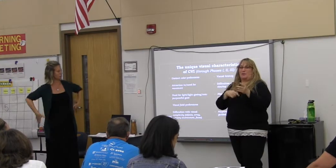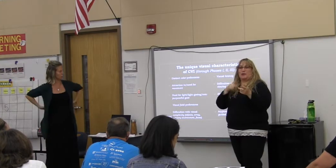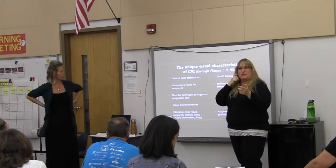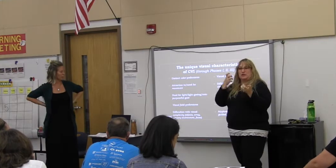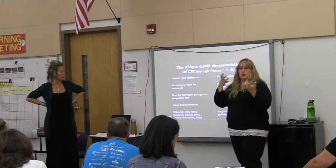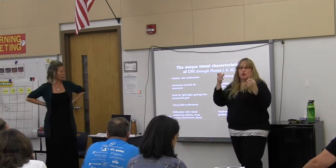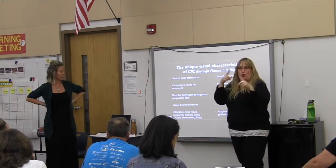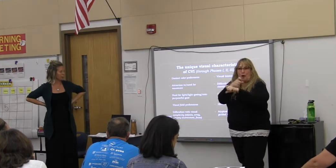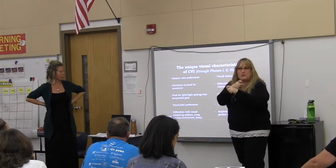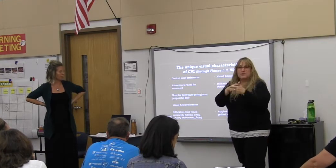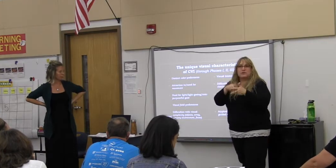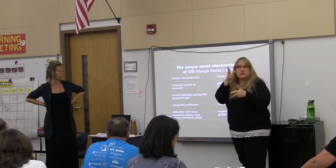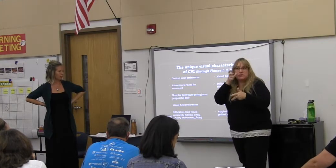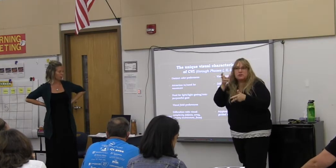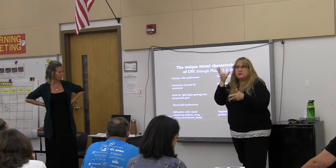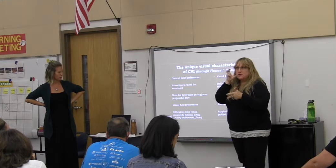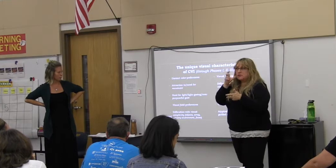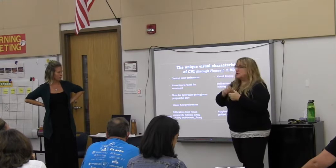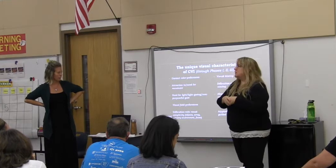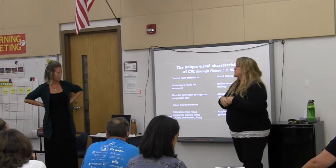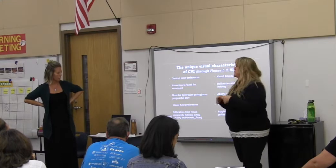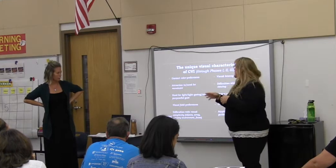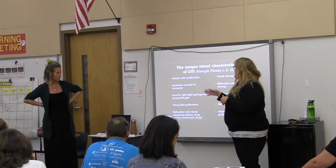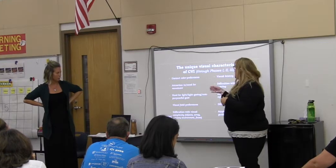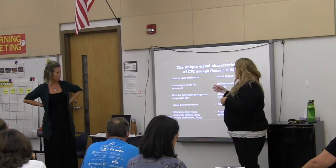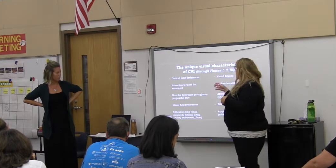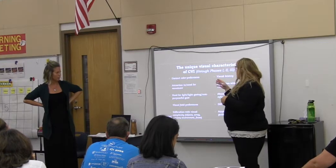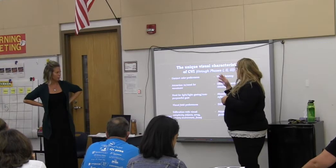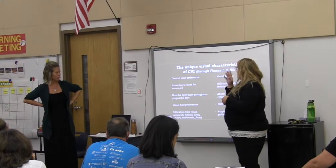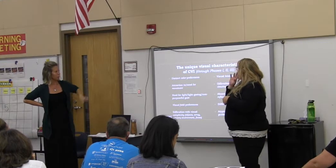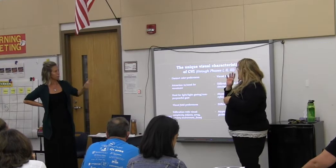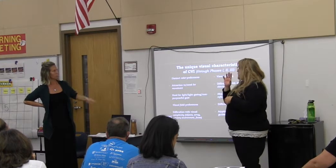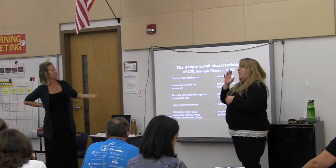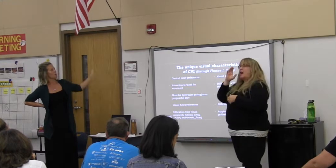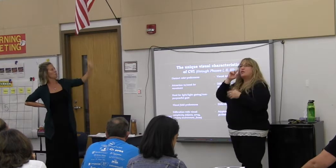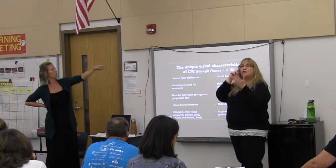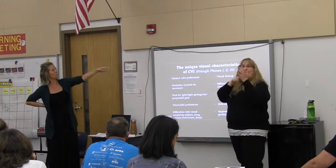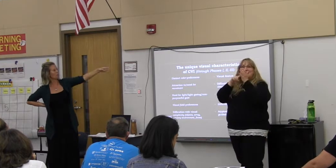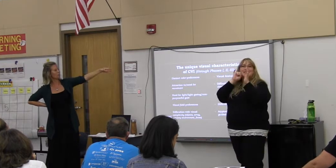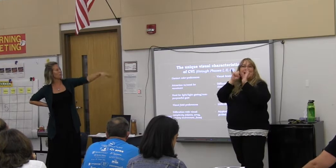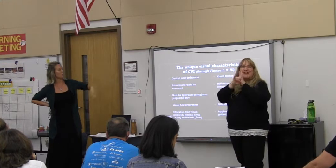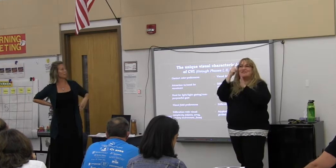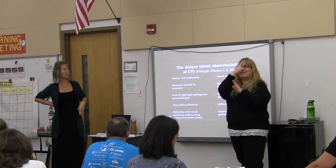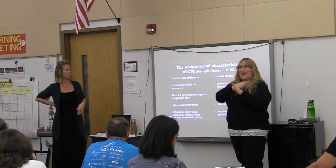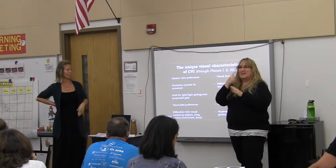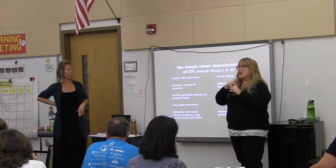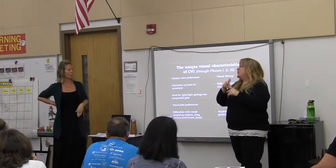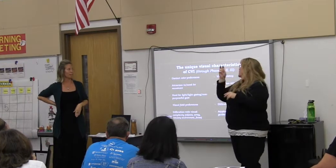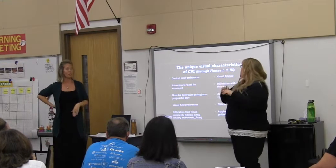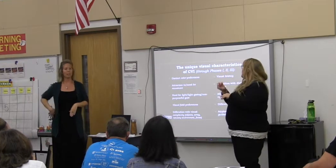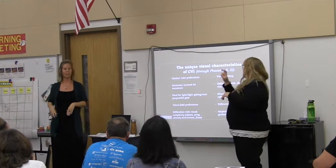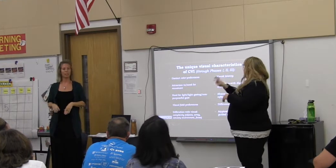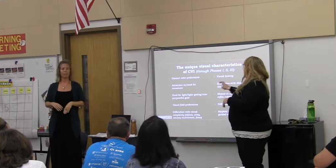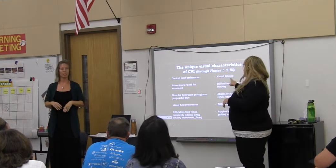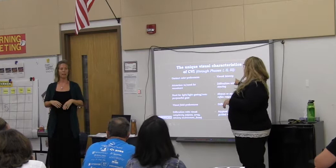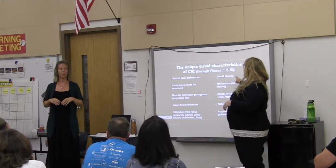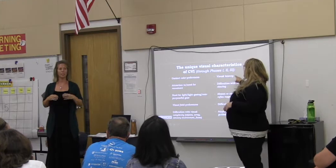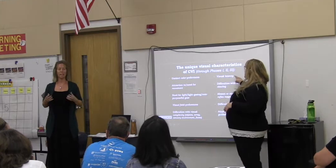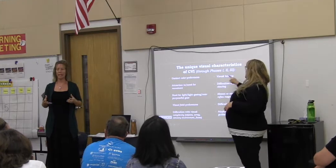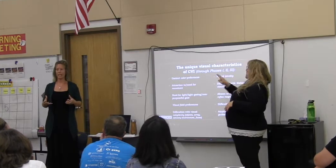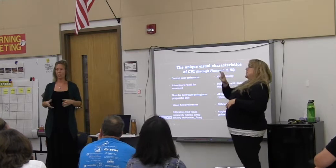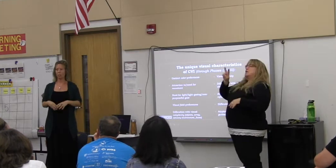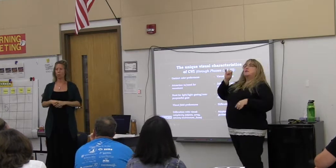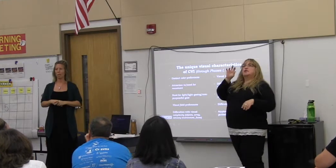time. Let me think, what else? We already talked about faces. Okay, we'll jump over to visual latency. This is